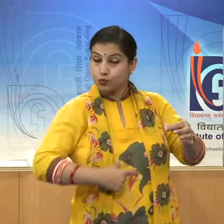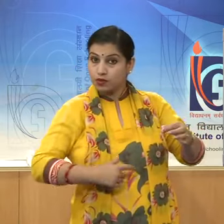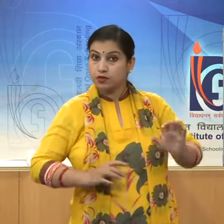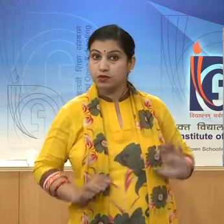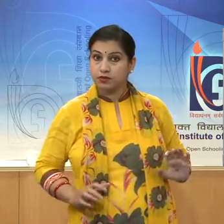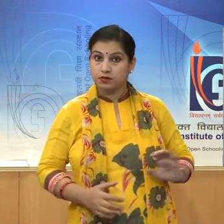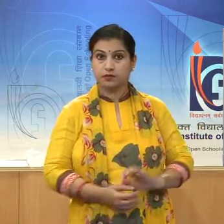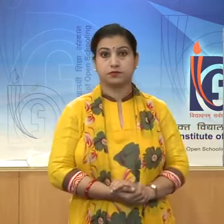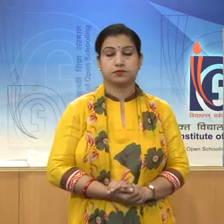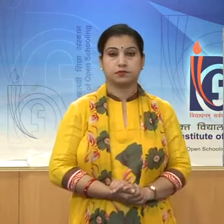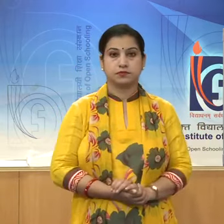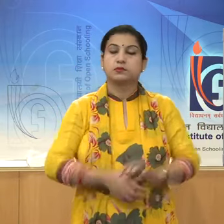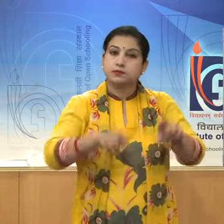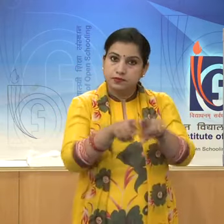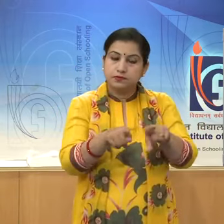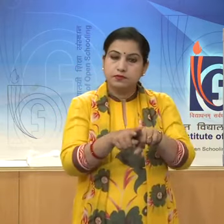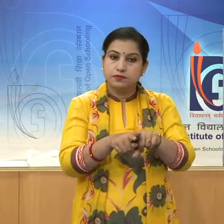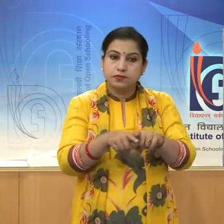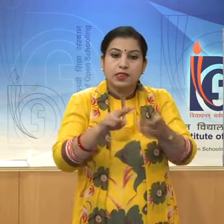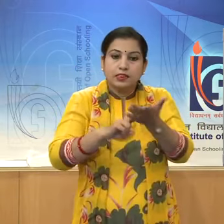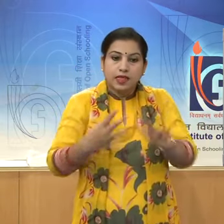humanity and nature.